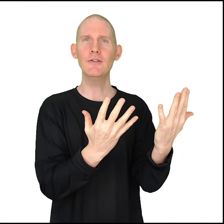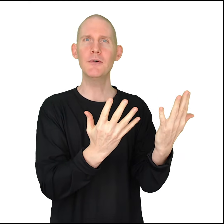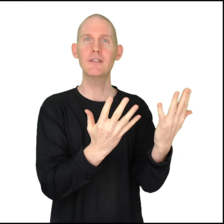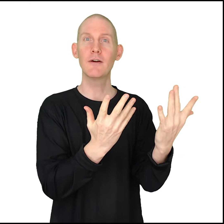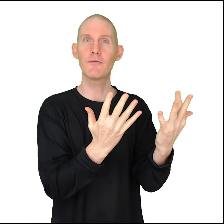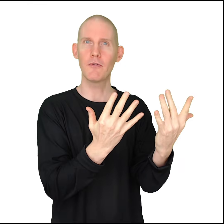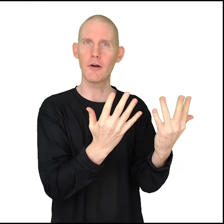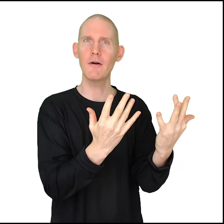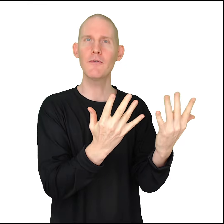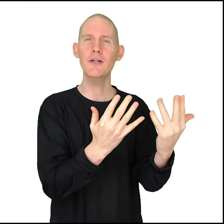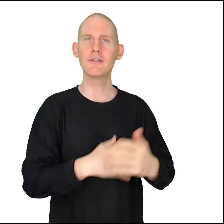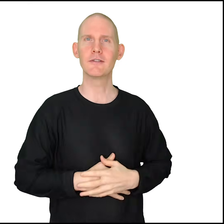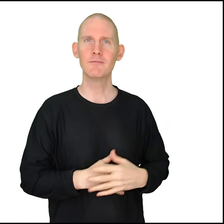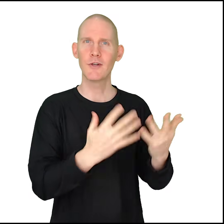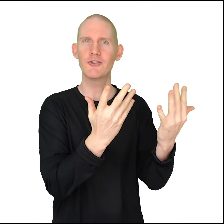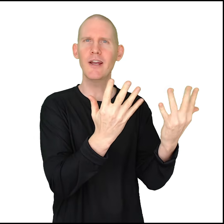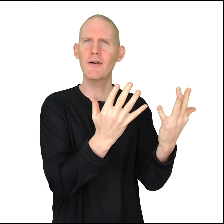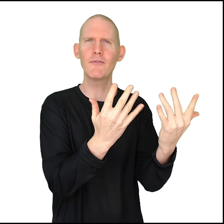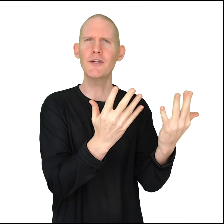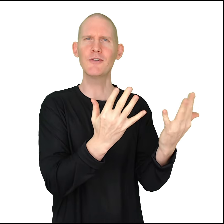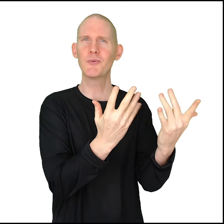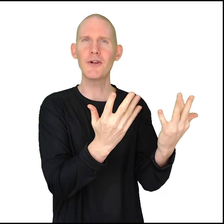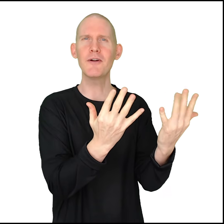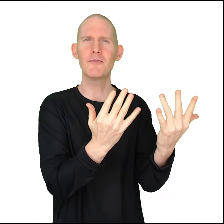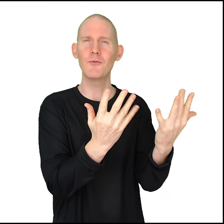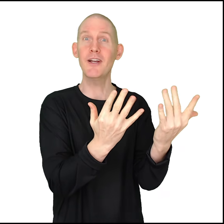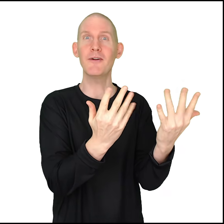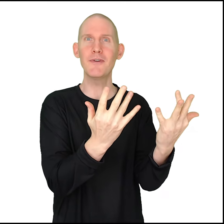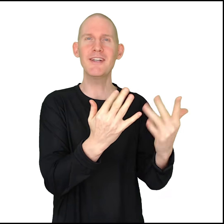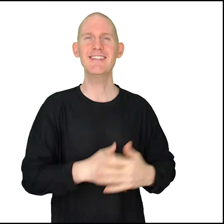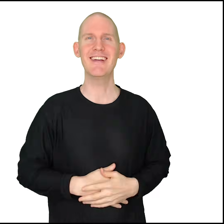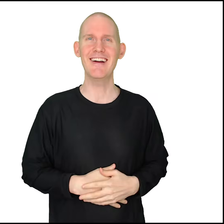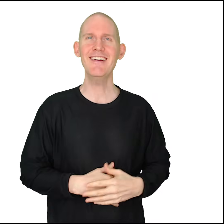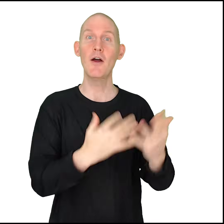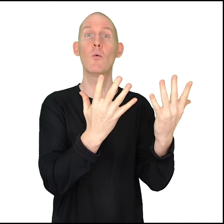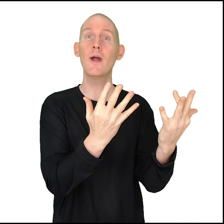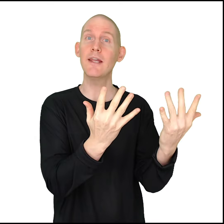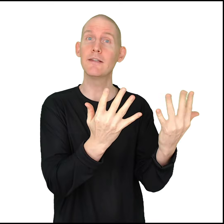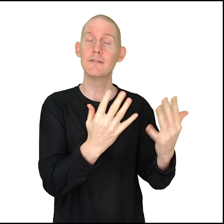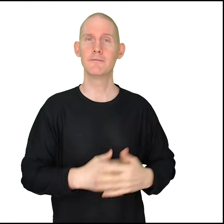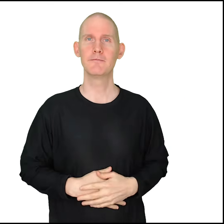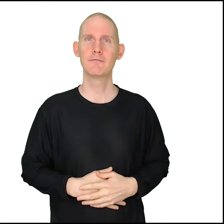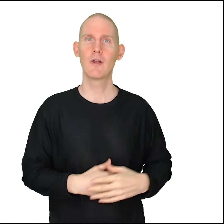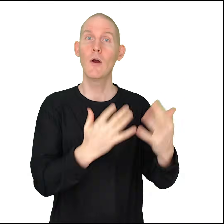is flutter our fingers. Shake our fingers, wiggle our fingers. Wait.